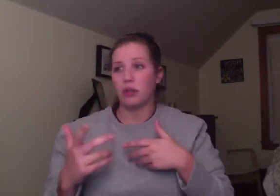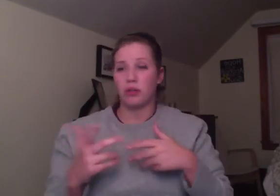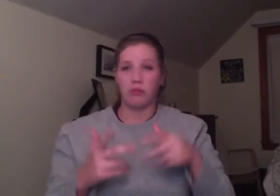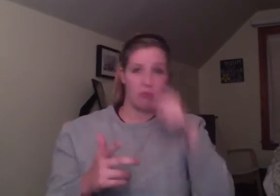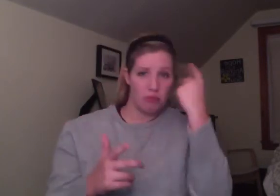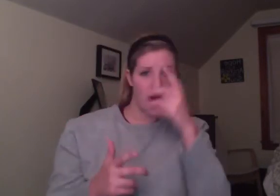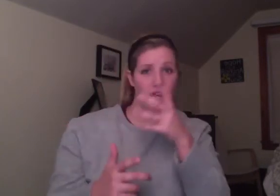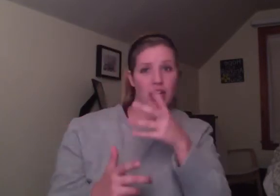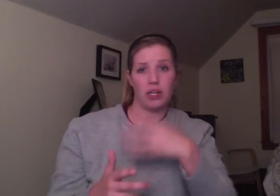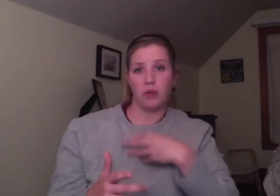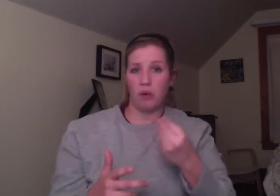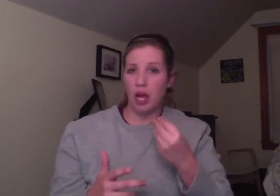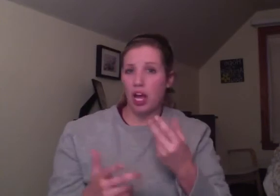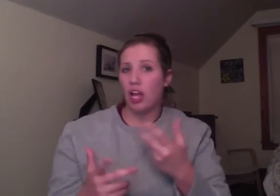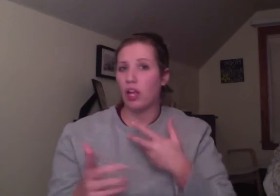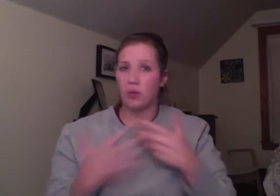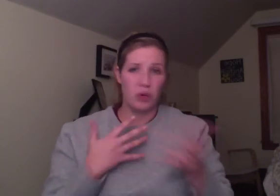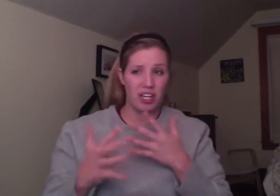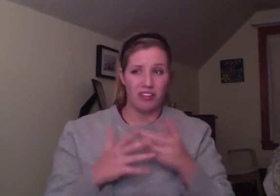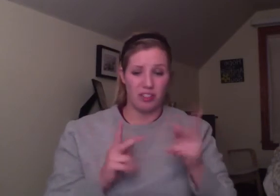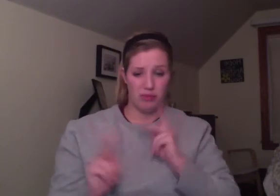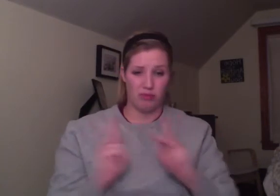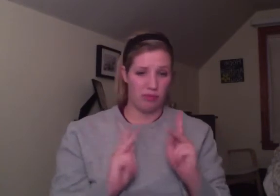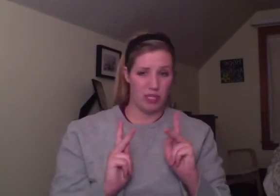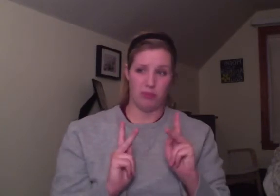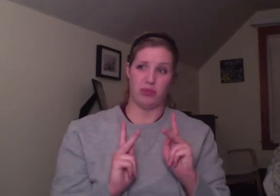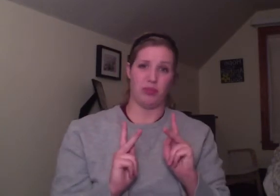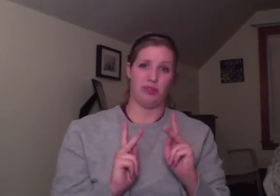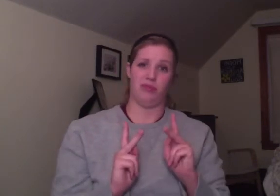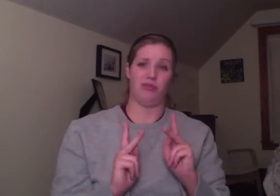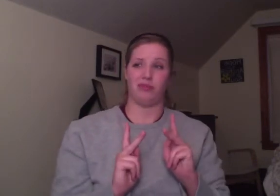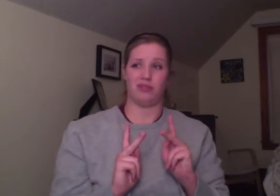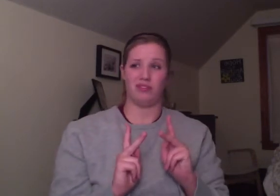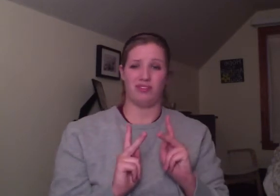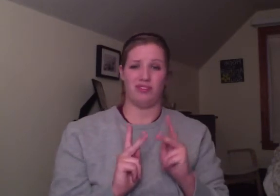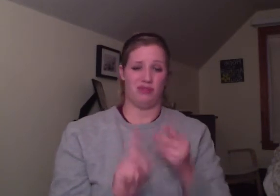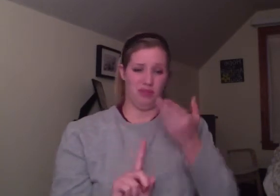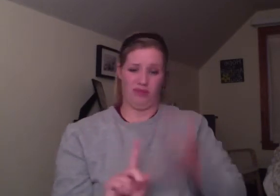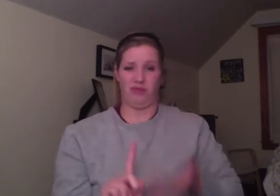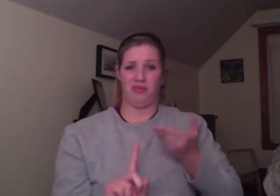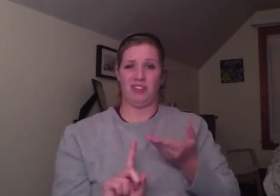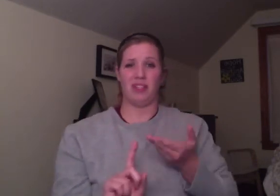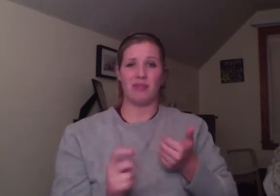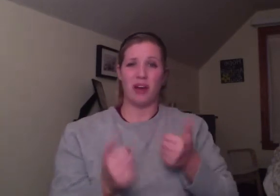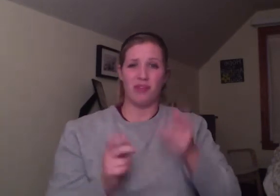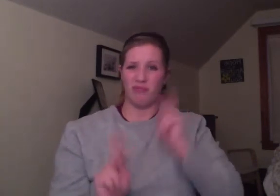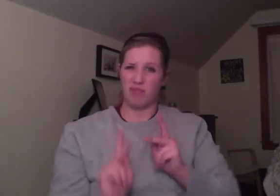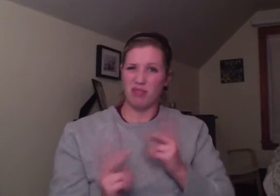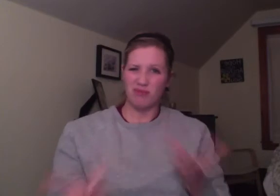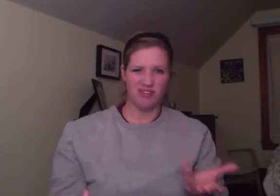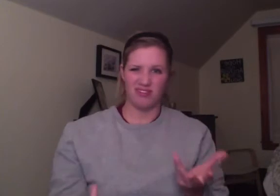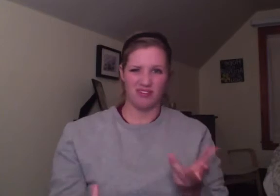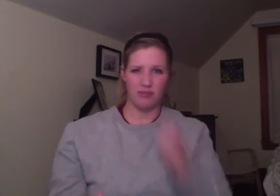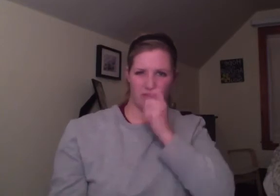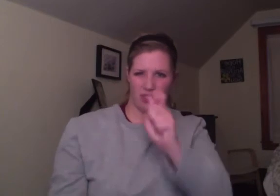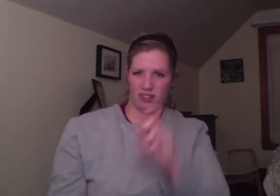period. And so I want to take those out of context with my photographs.